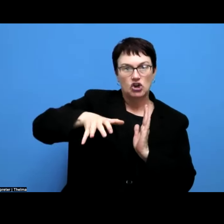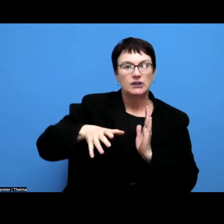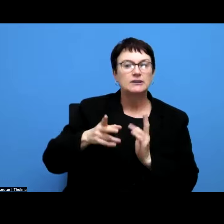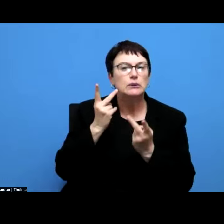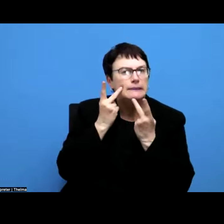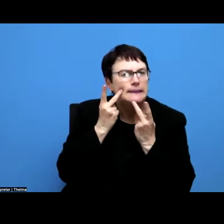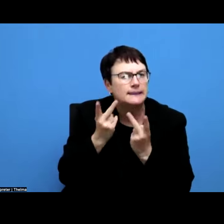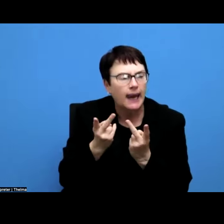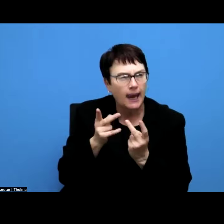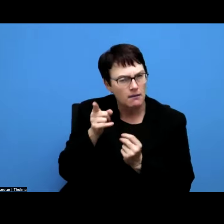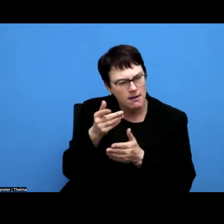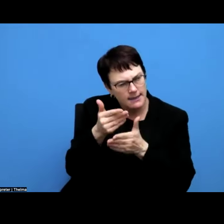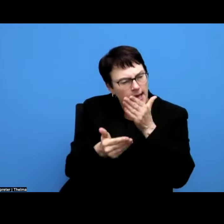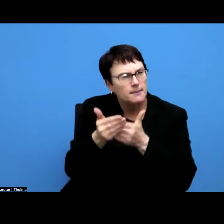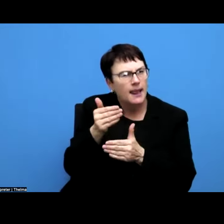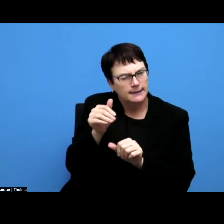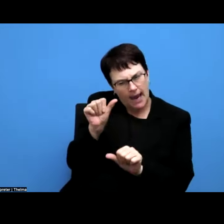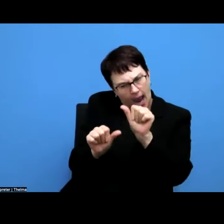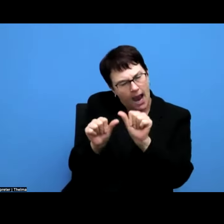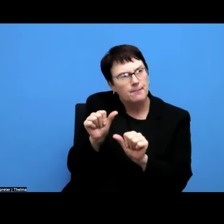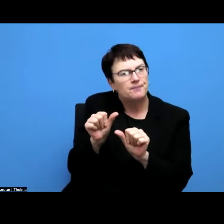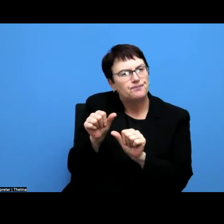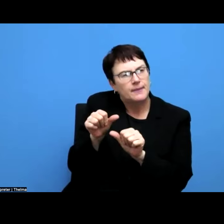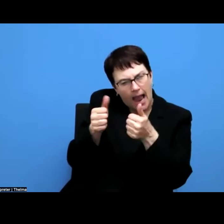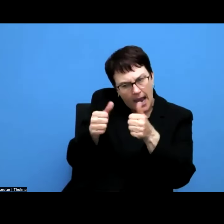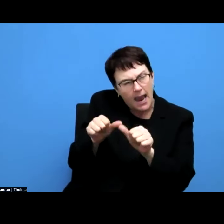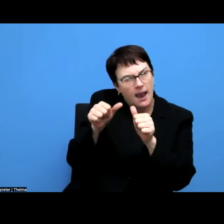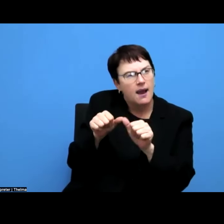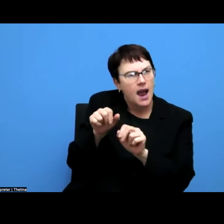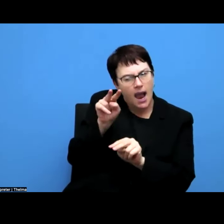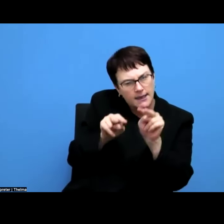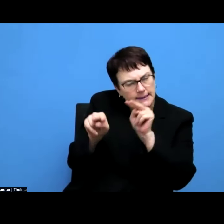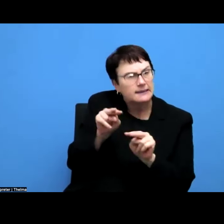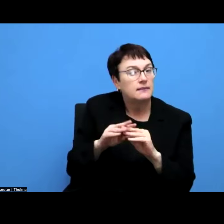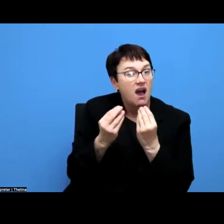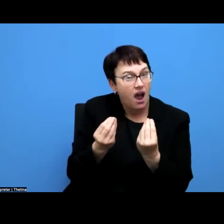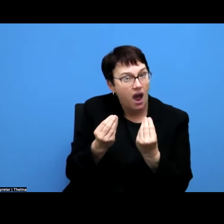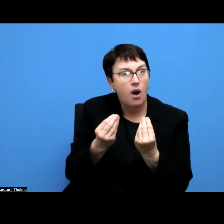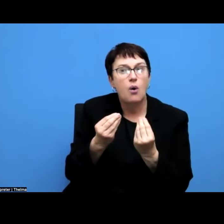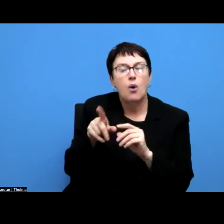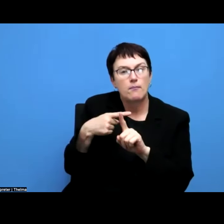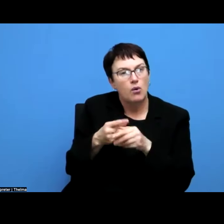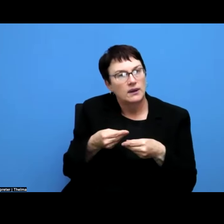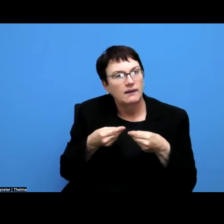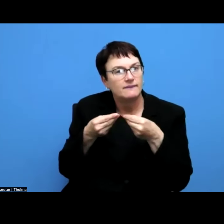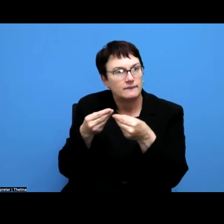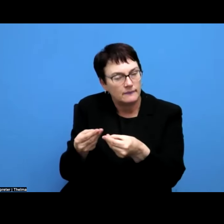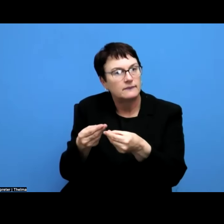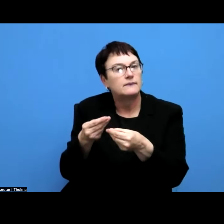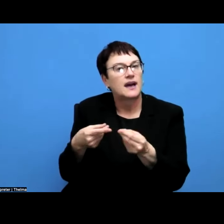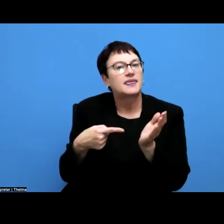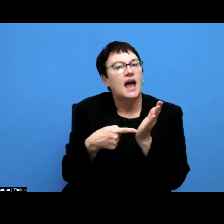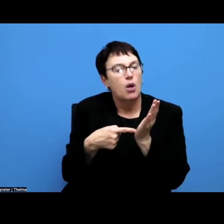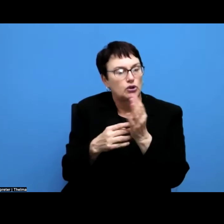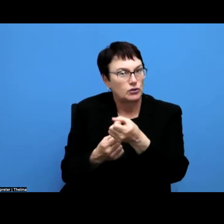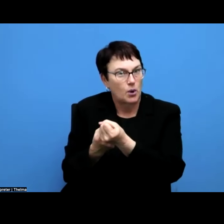categorization guideline, besides the rehabilitative and assistive technology strategic plan, which now